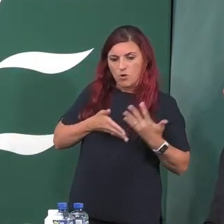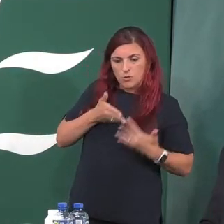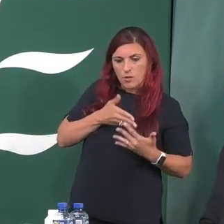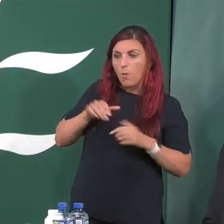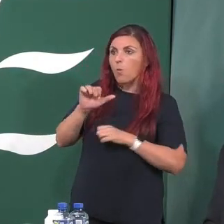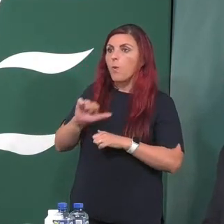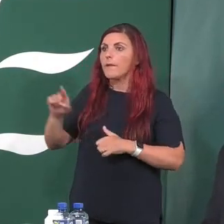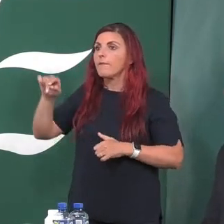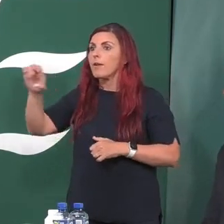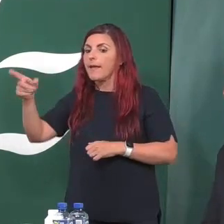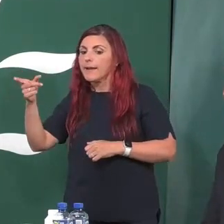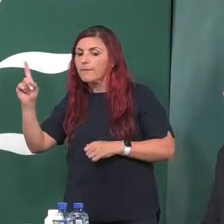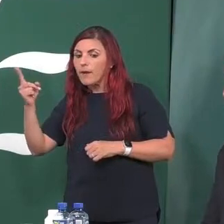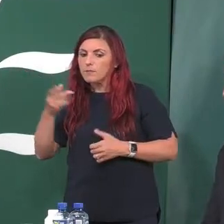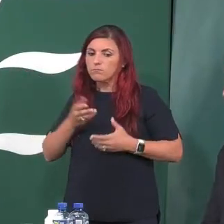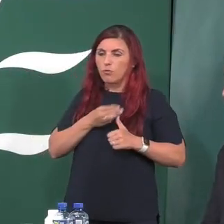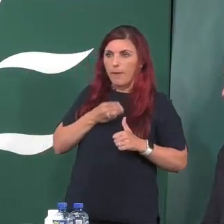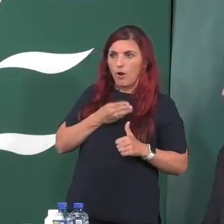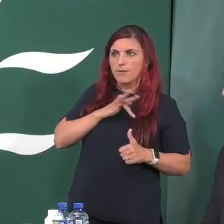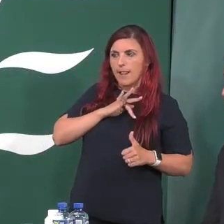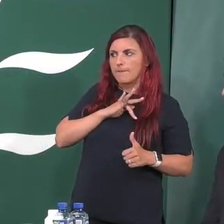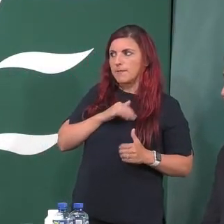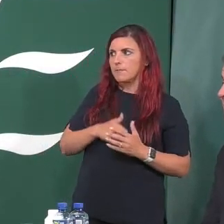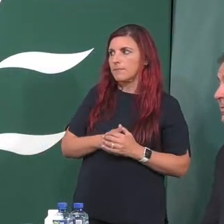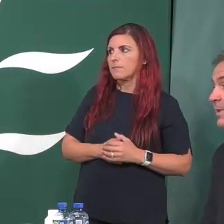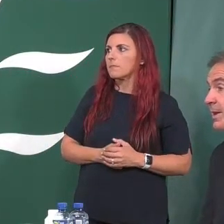might advise around that without preempting it.